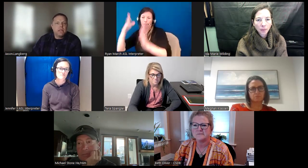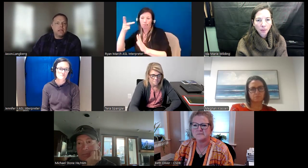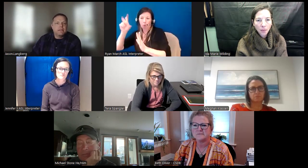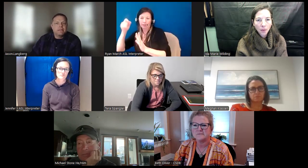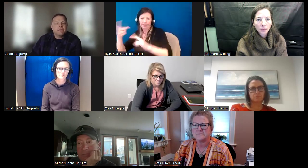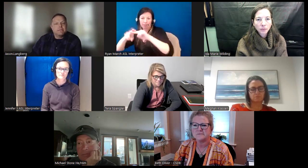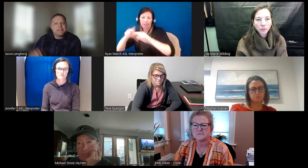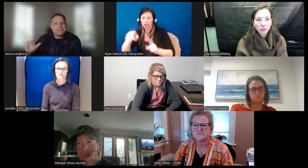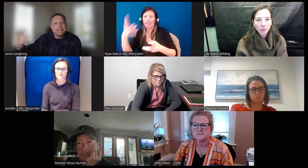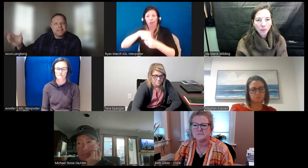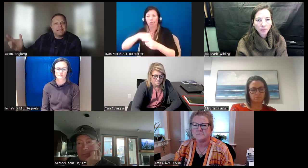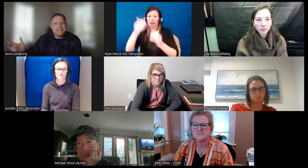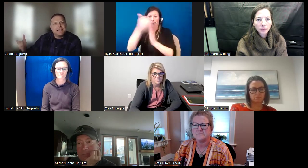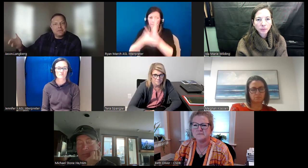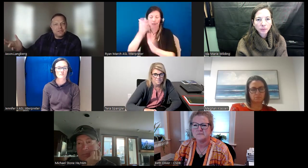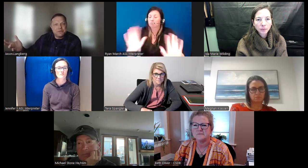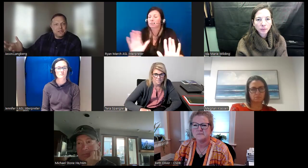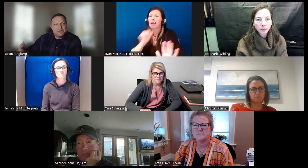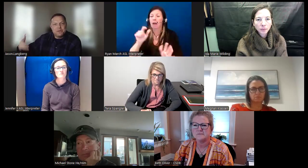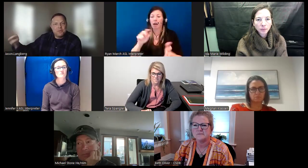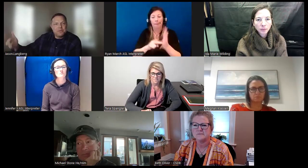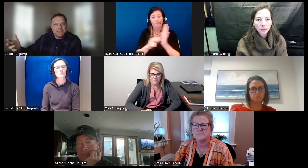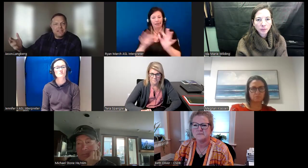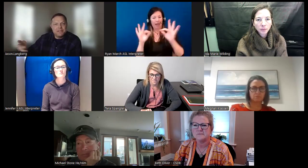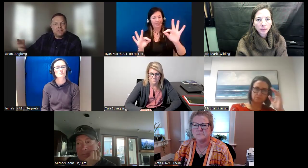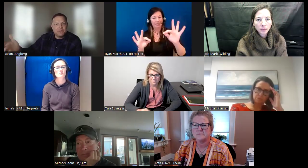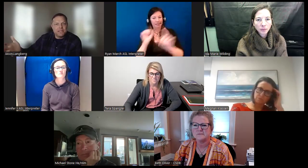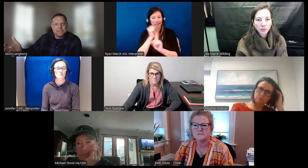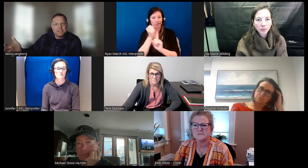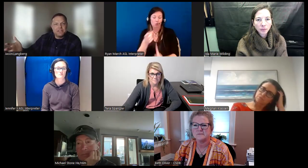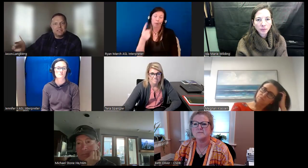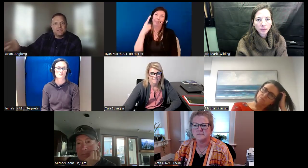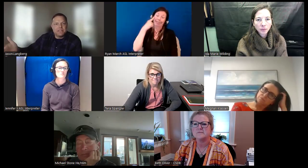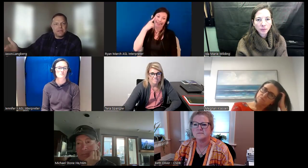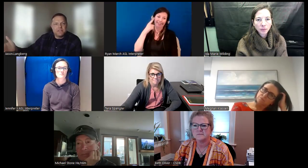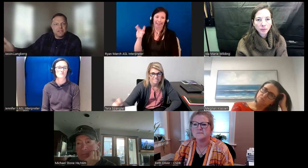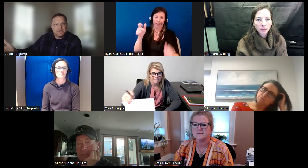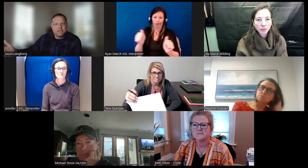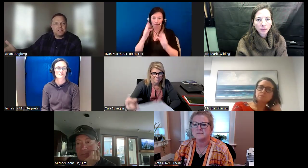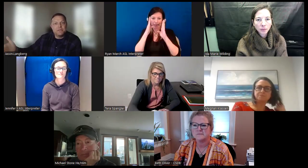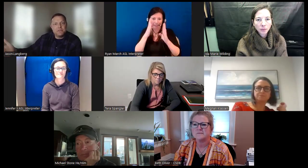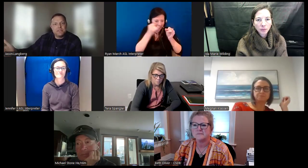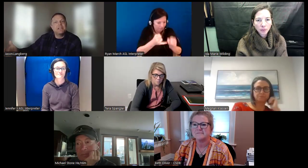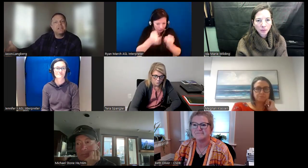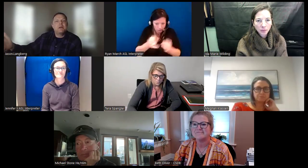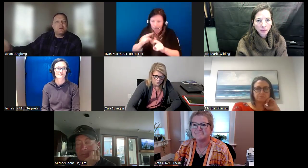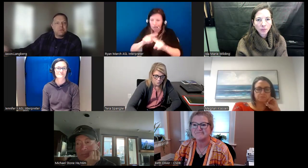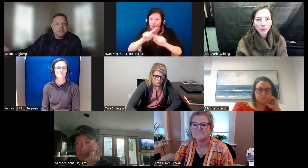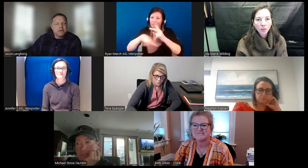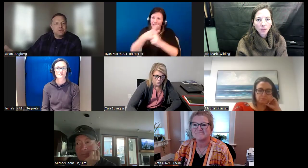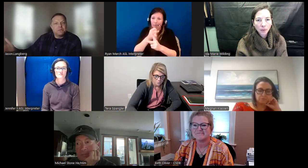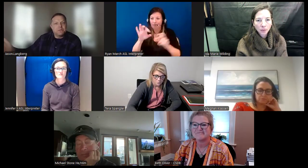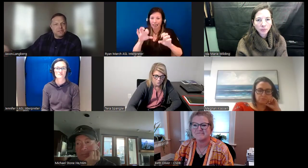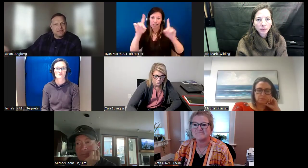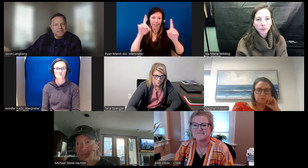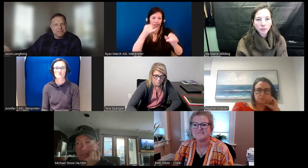So not to say that that's the ideal situation. You would hope they could give individualized attention to different types of educational institutions, but they